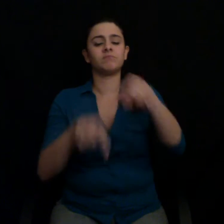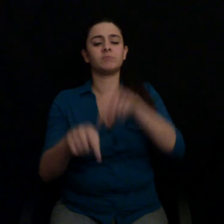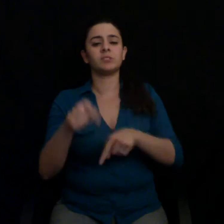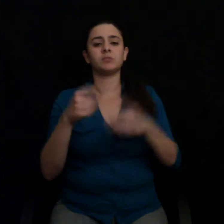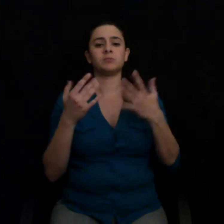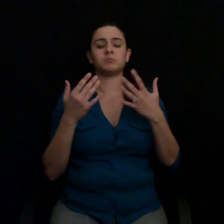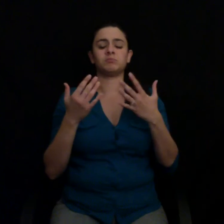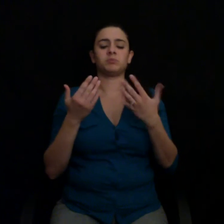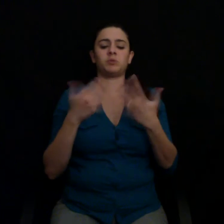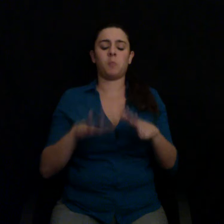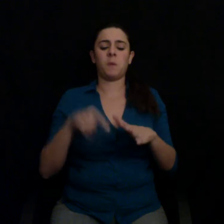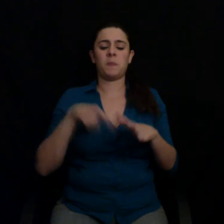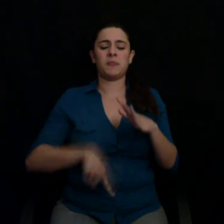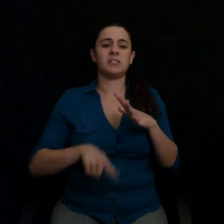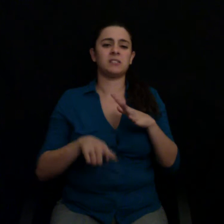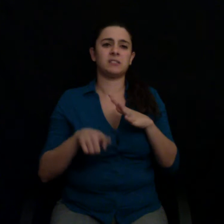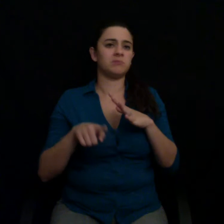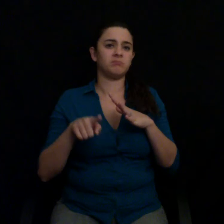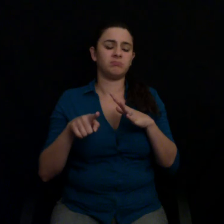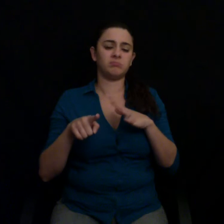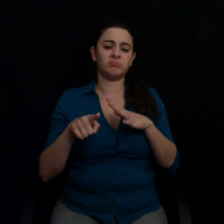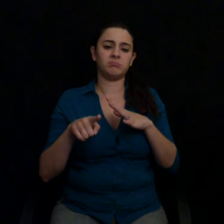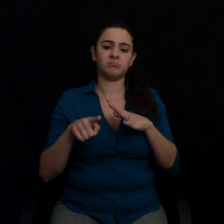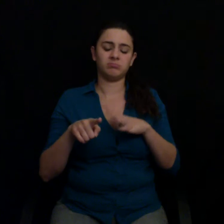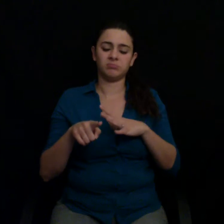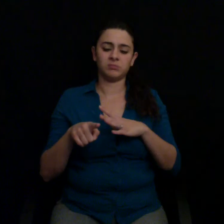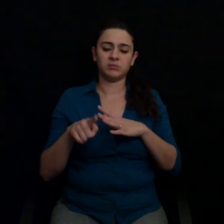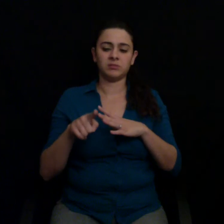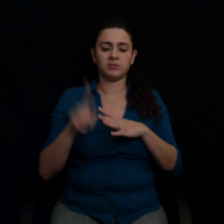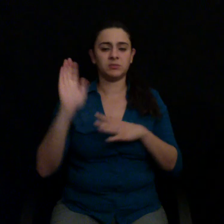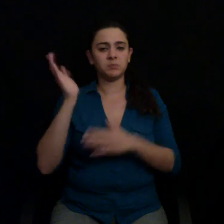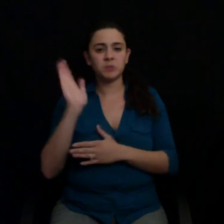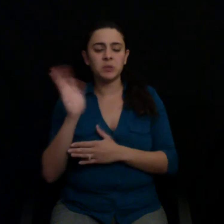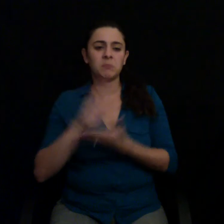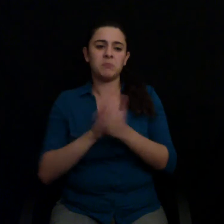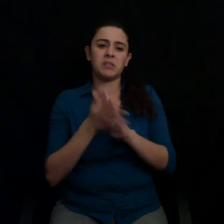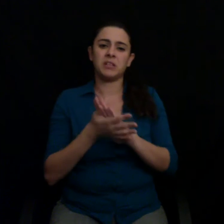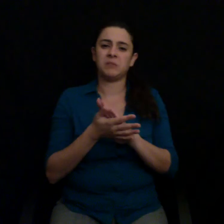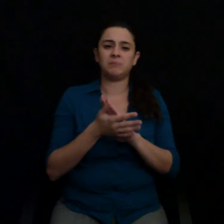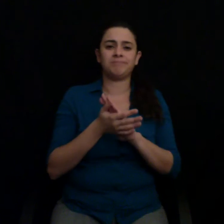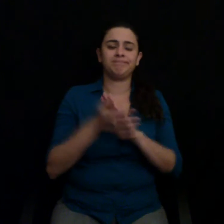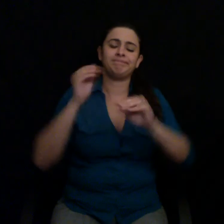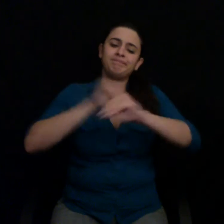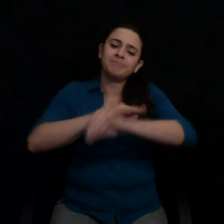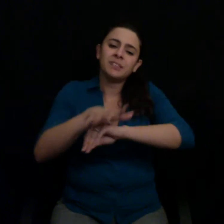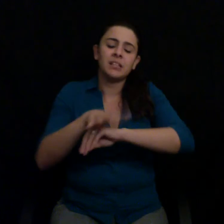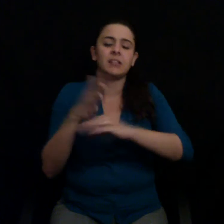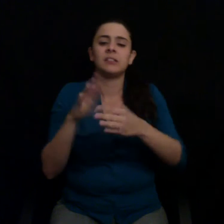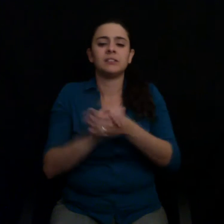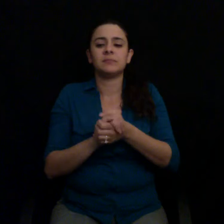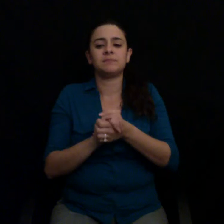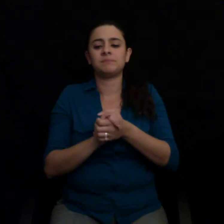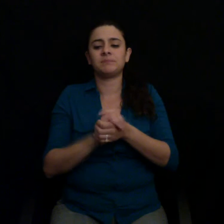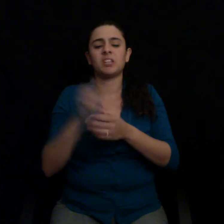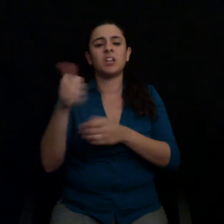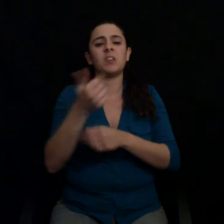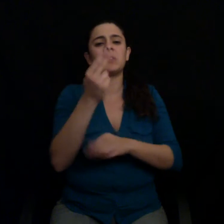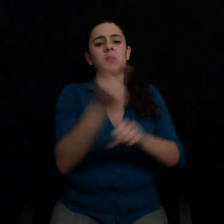dissertation, I just want to point everyone to a comment made by a Redditor named Mock-2, about his experience with internet racism.